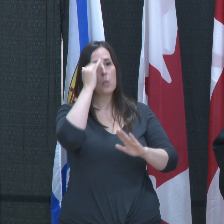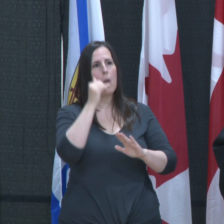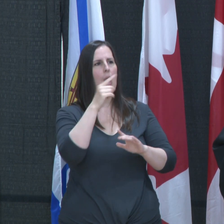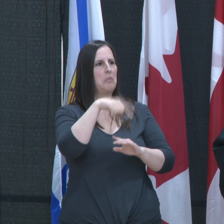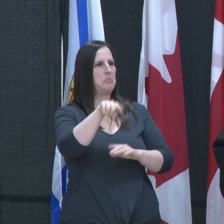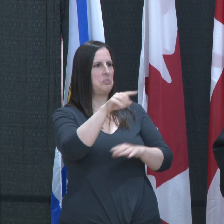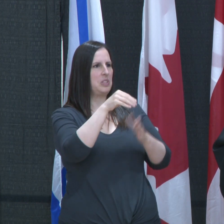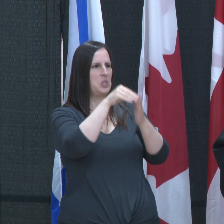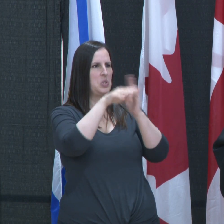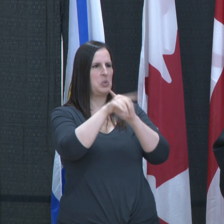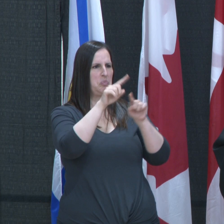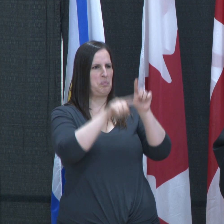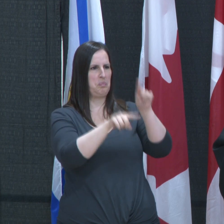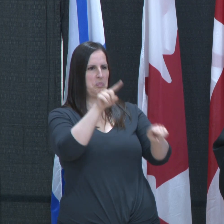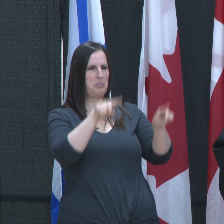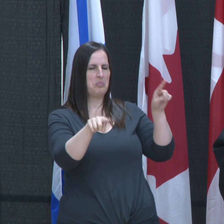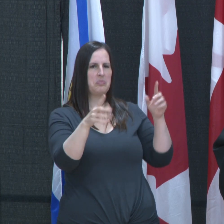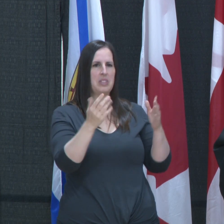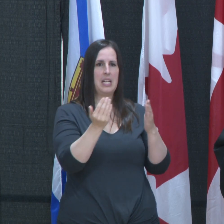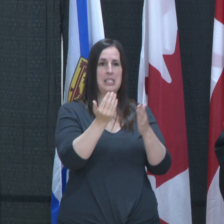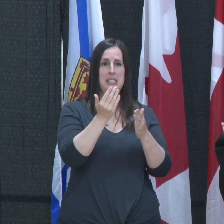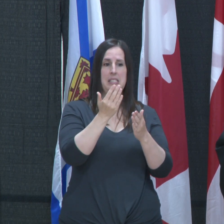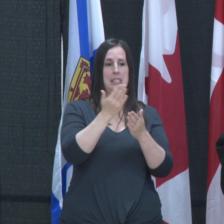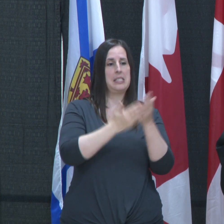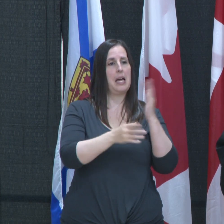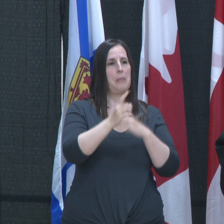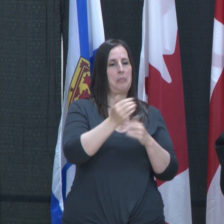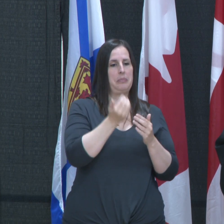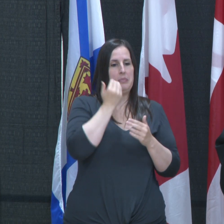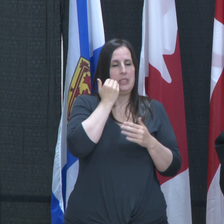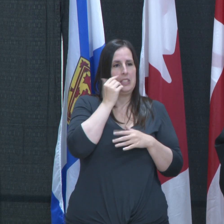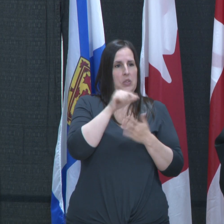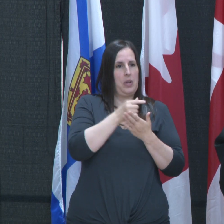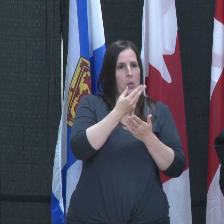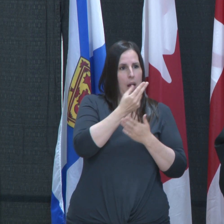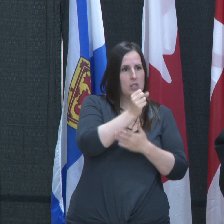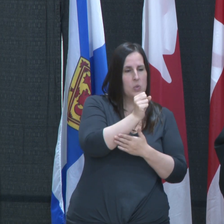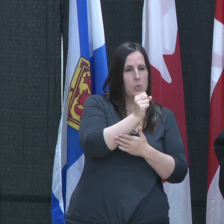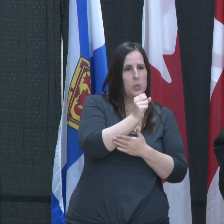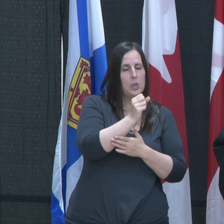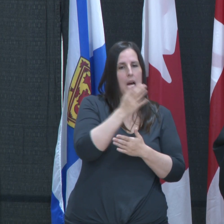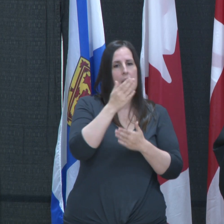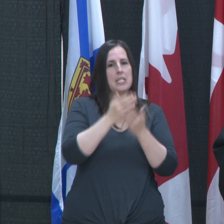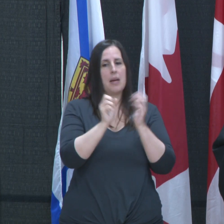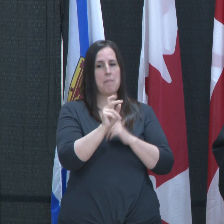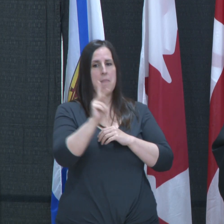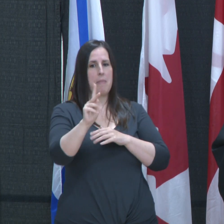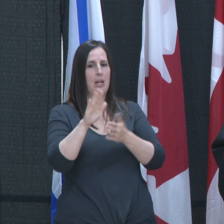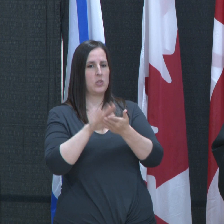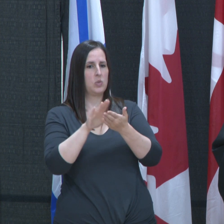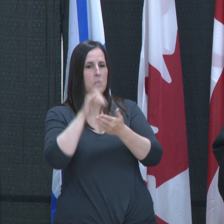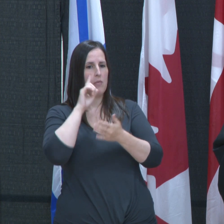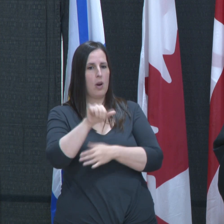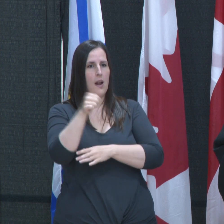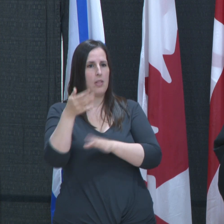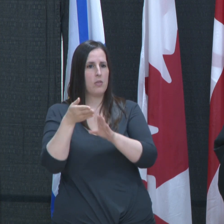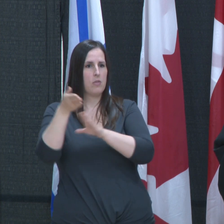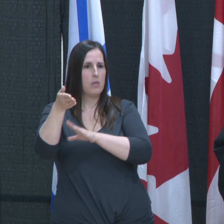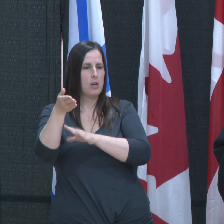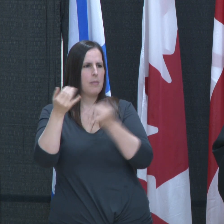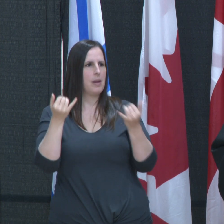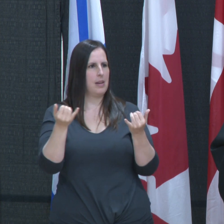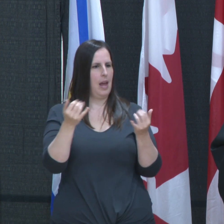school, others changing career paths, but now we all have the skills and knowledge that are the beginning of a solid